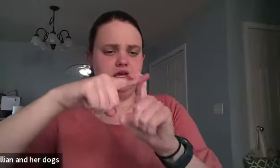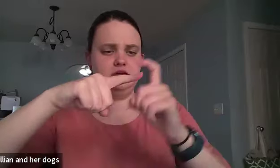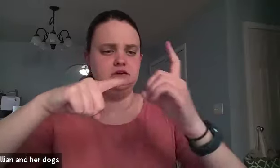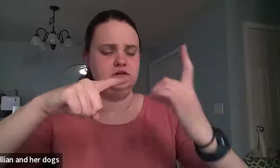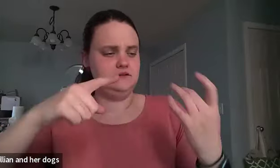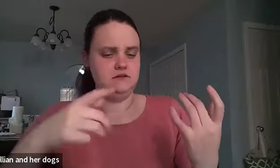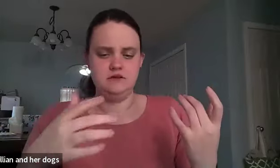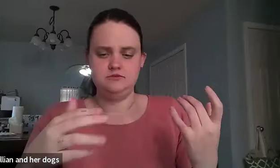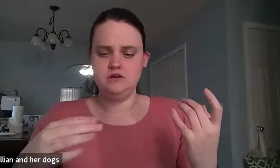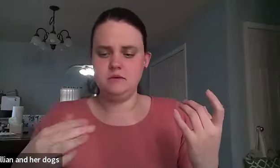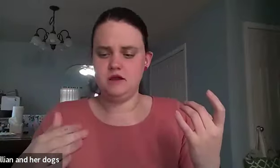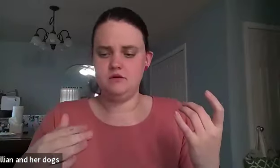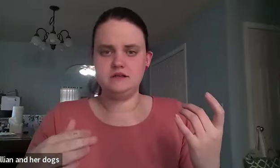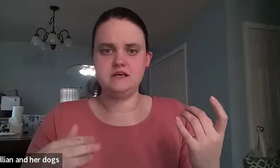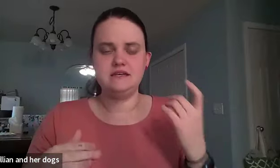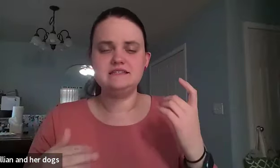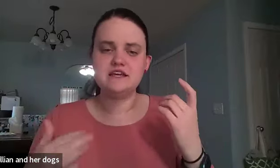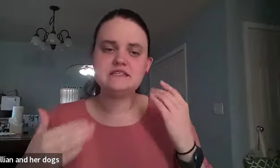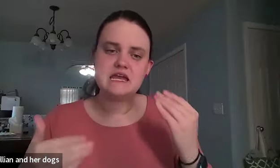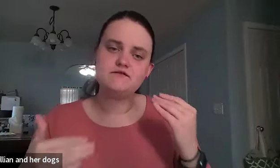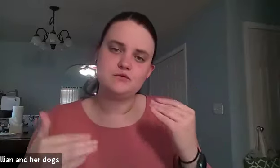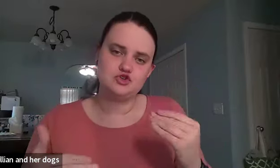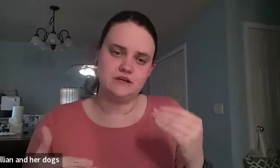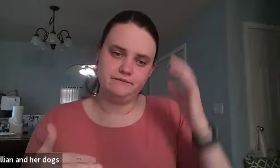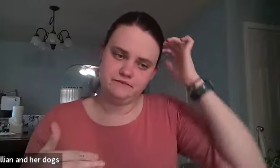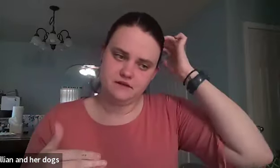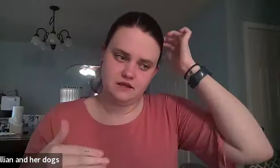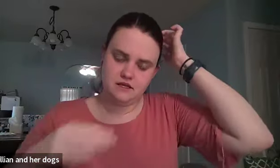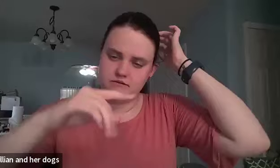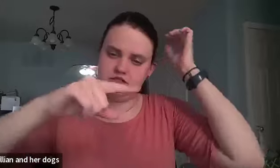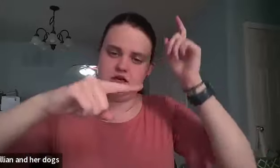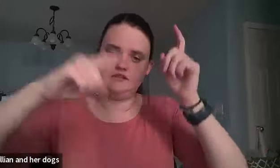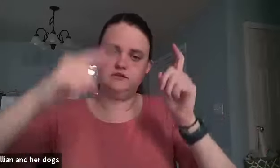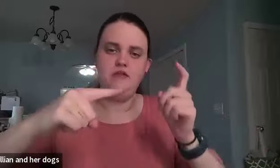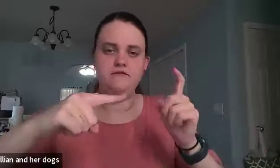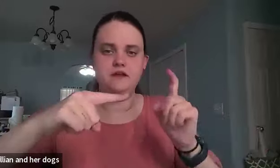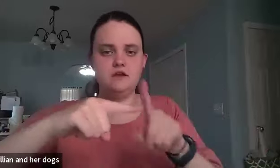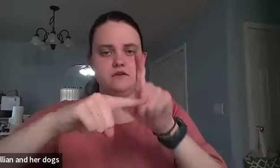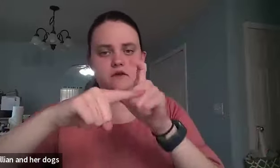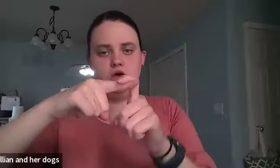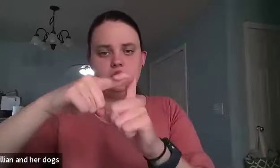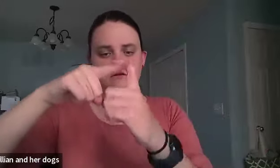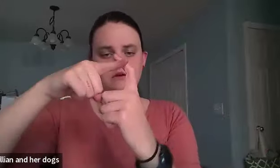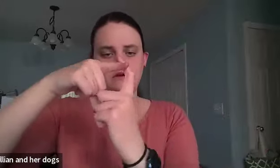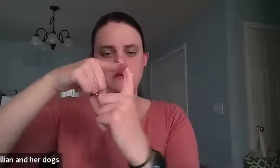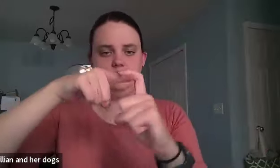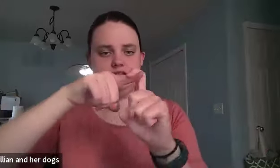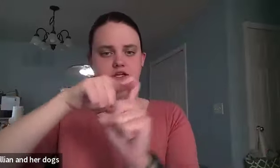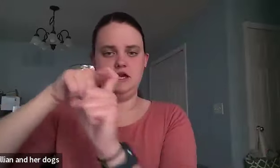like, I'm trying to remember how it was, because it's like it's hanging from the tree. And it was like, so it had the finger and the hook, and it was like you